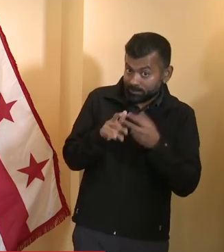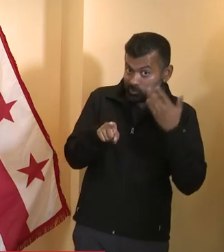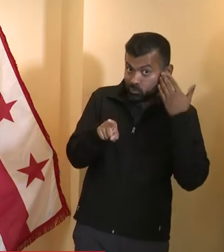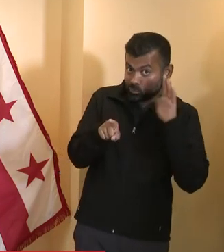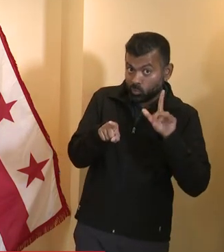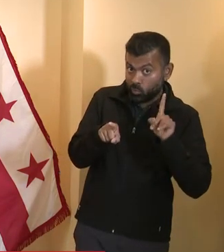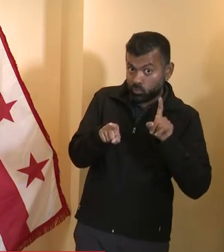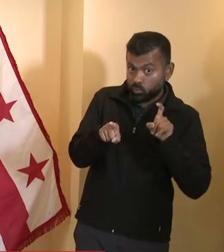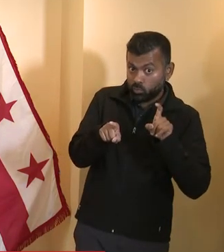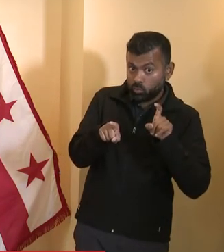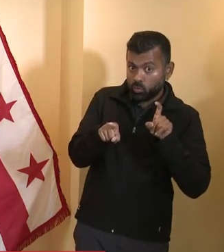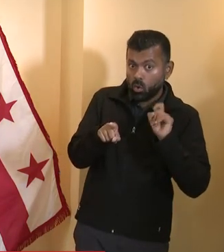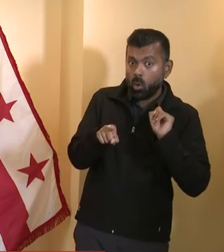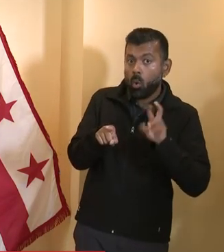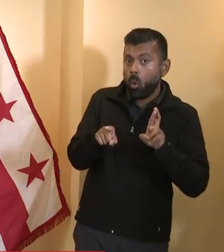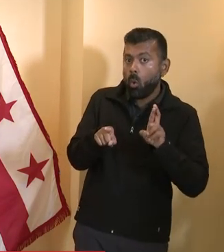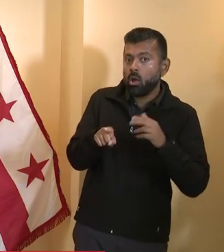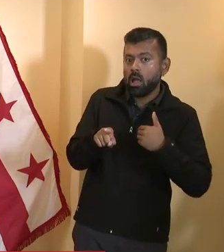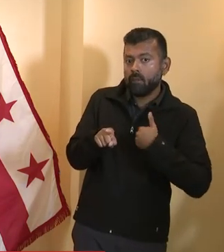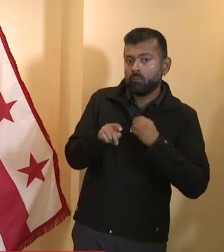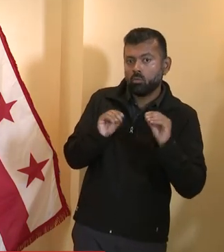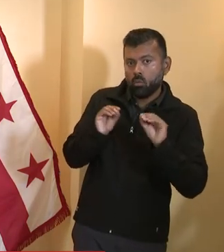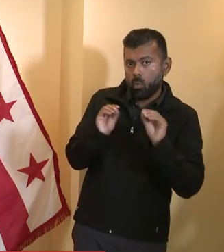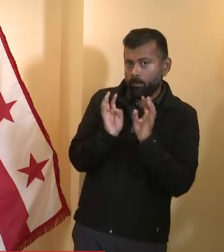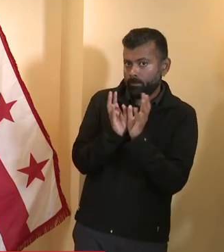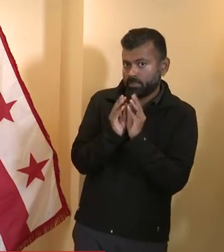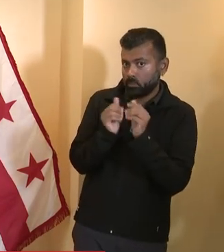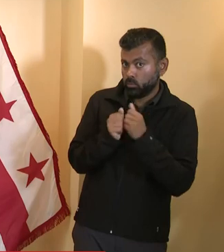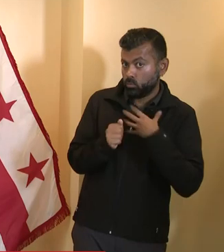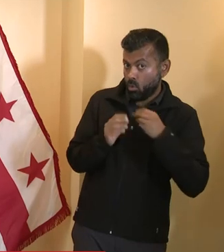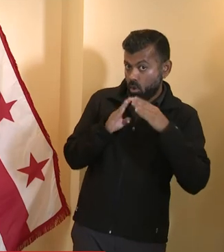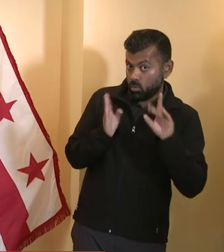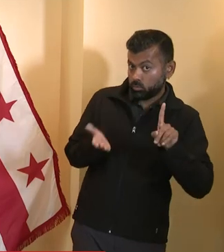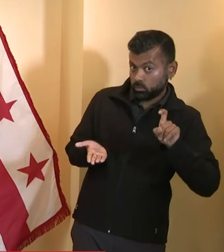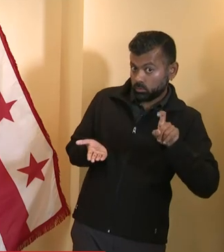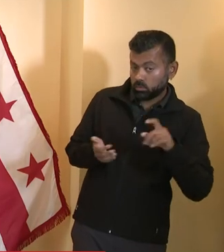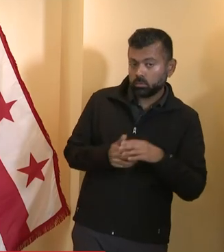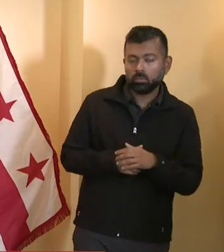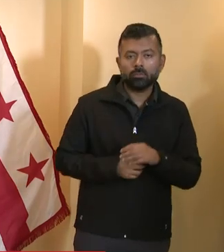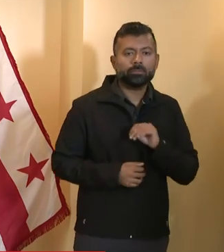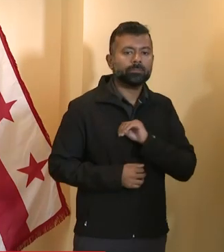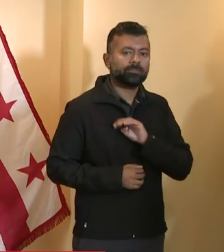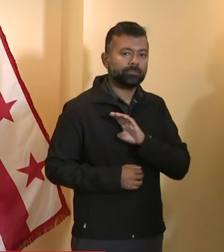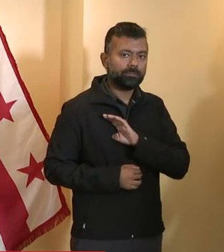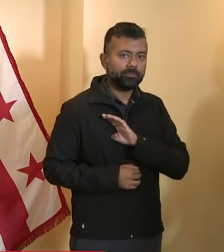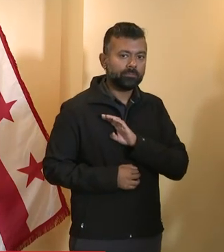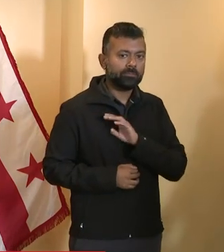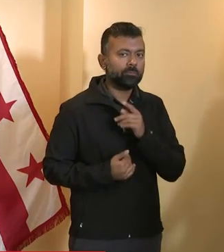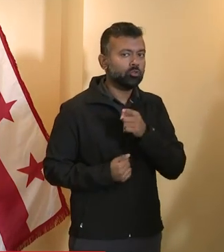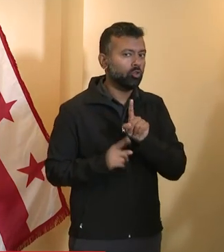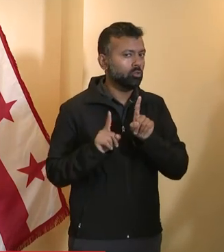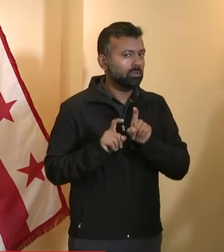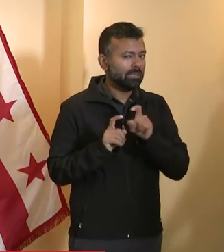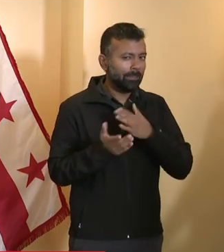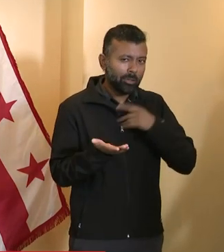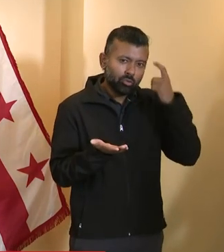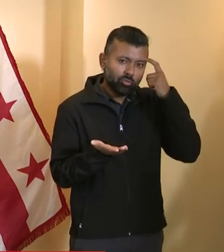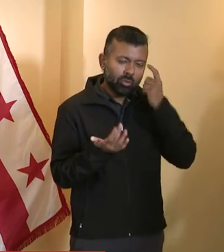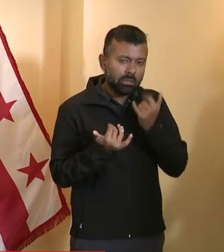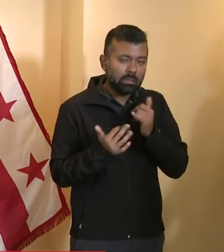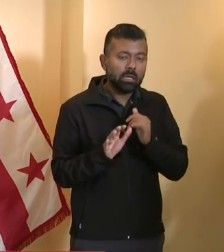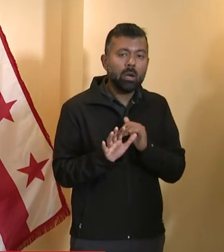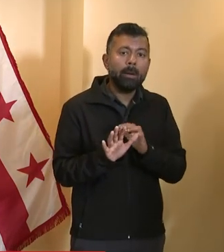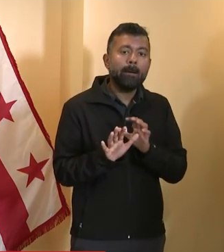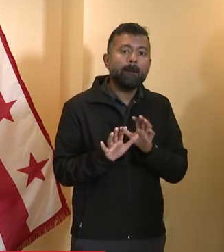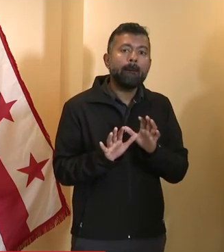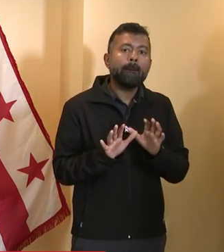had subsequent briefings to the last time. You're testing my memory now. I'm sure I've had